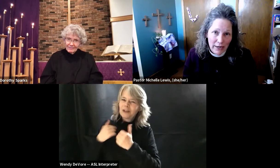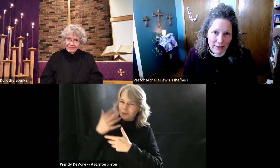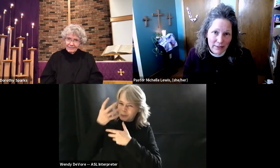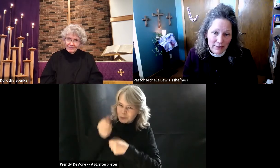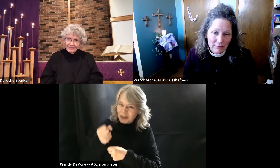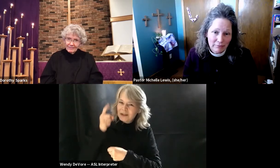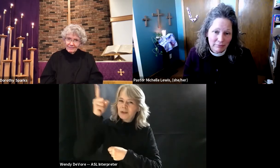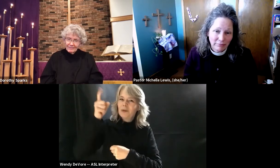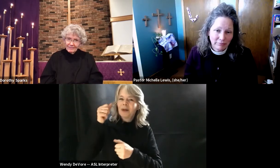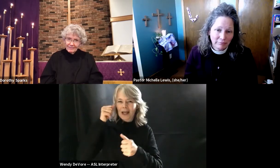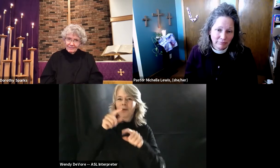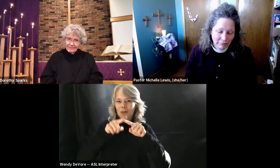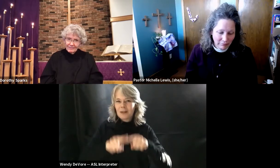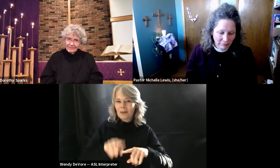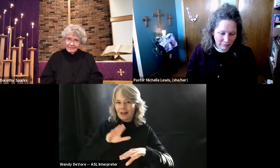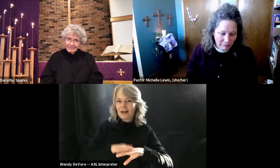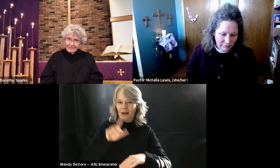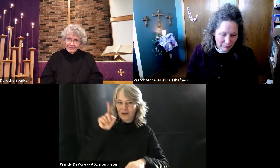your grace.